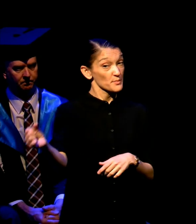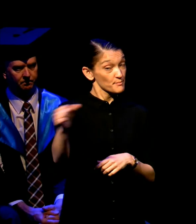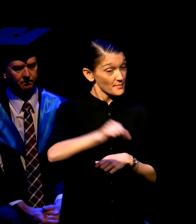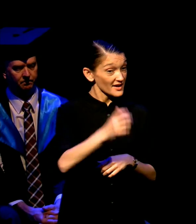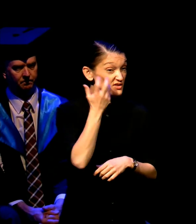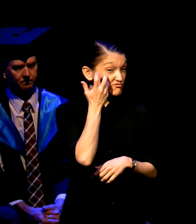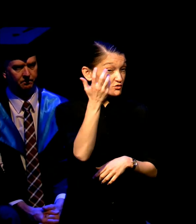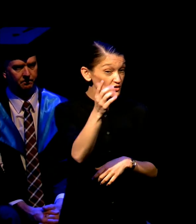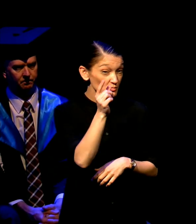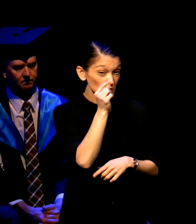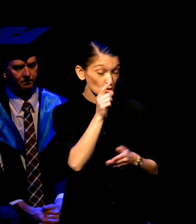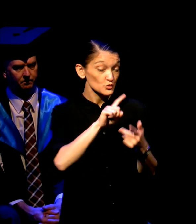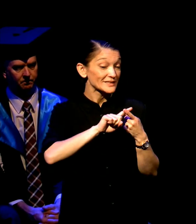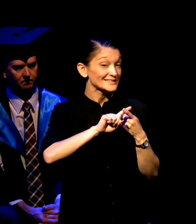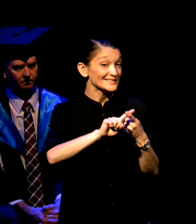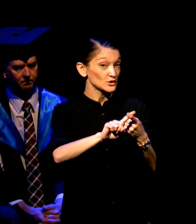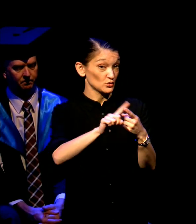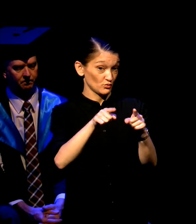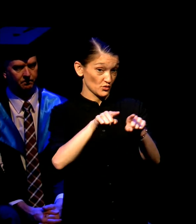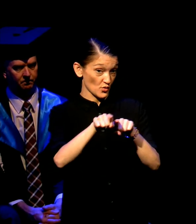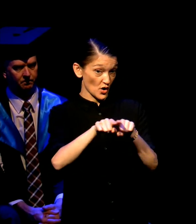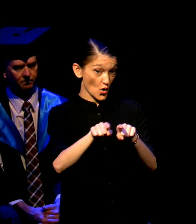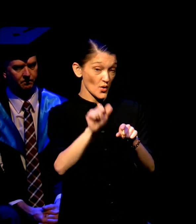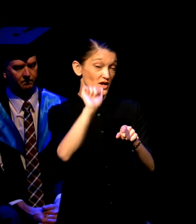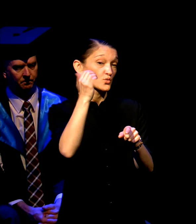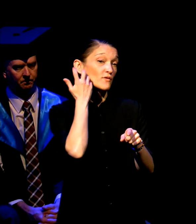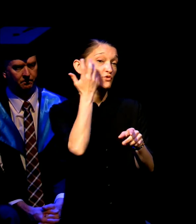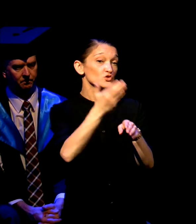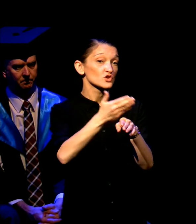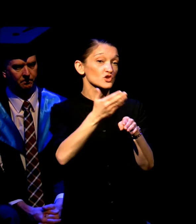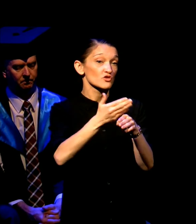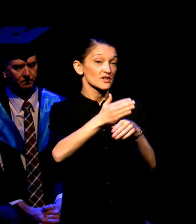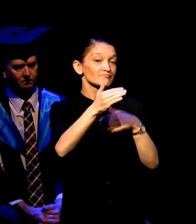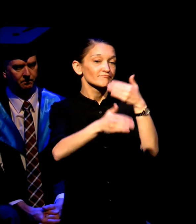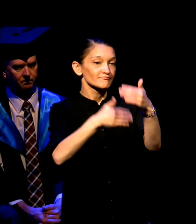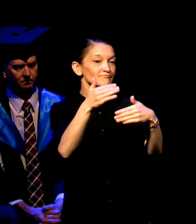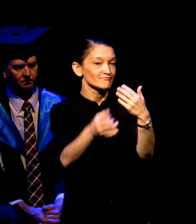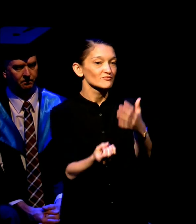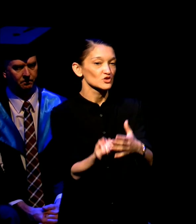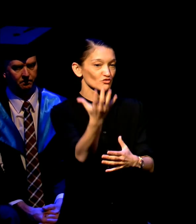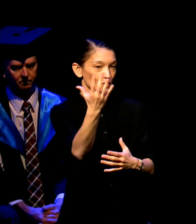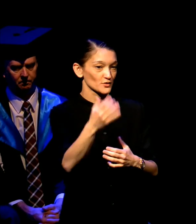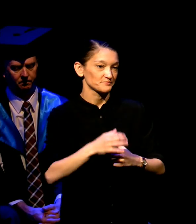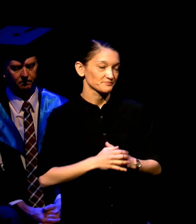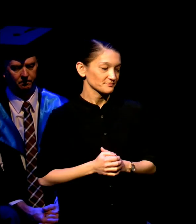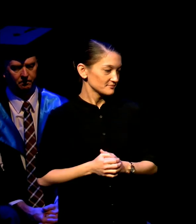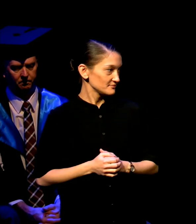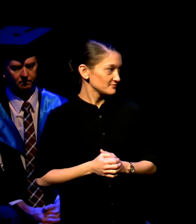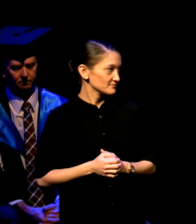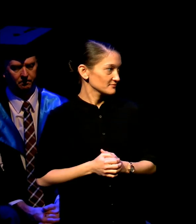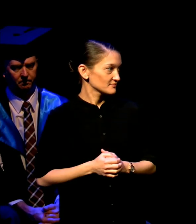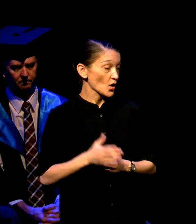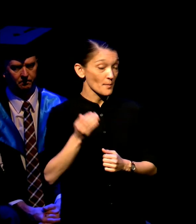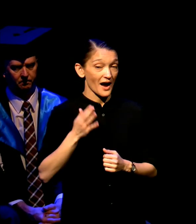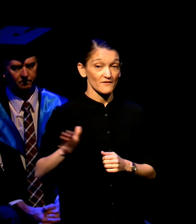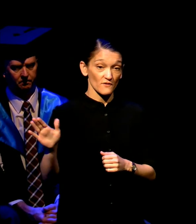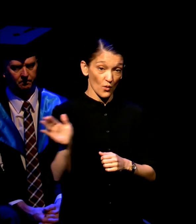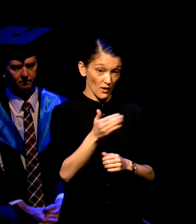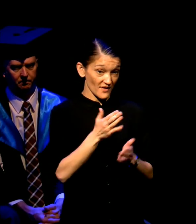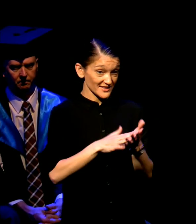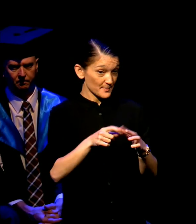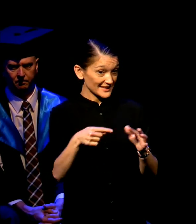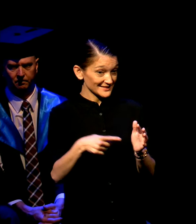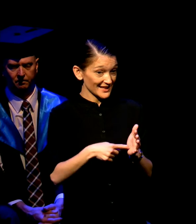to continue your learning as your careers unfold and evolve. On behalf of all of us at Melbourne Polytechnic, we offer you